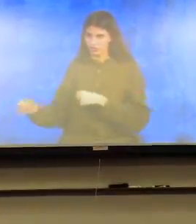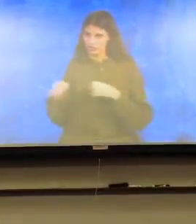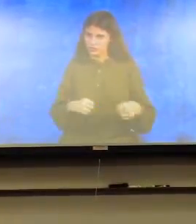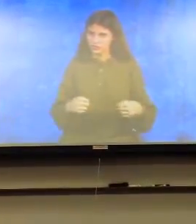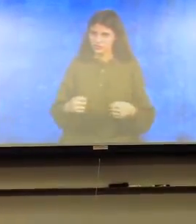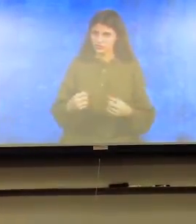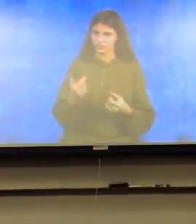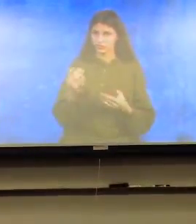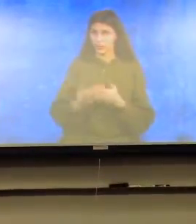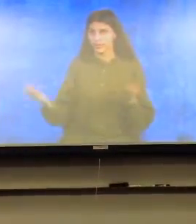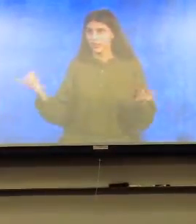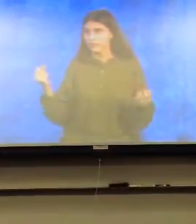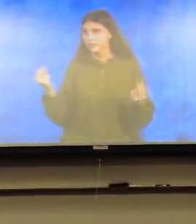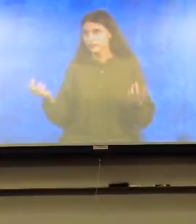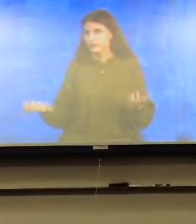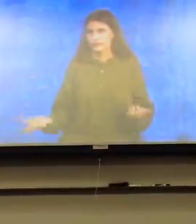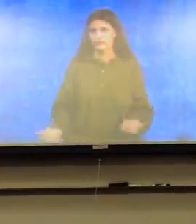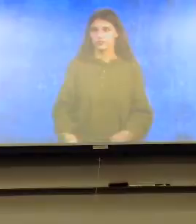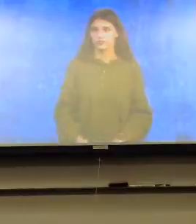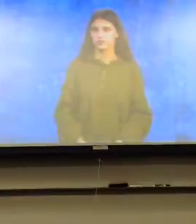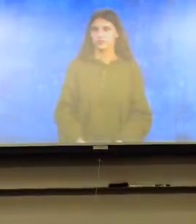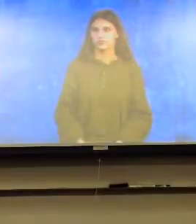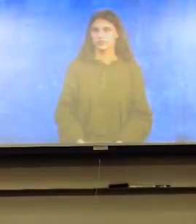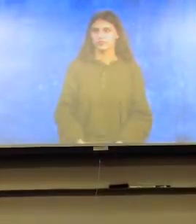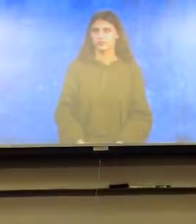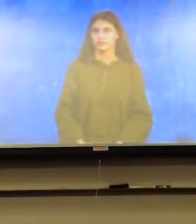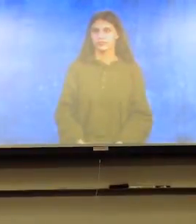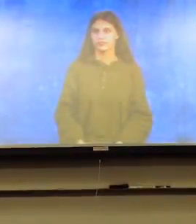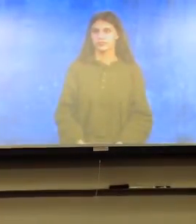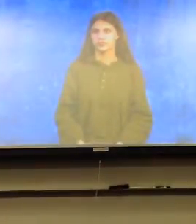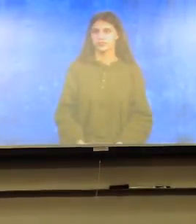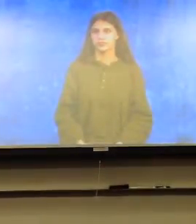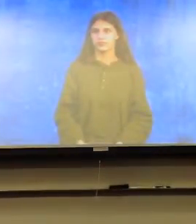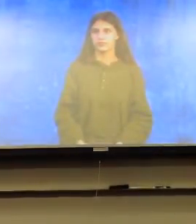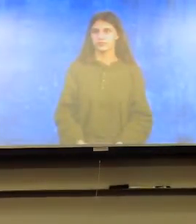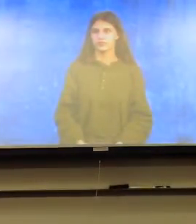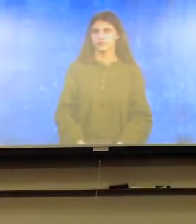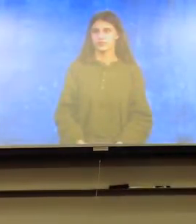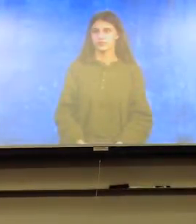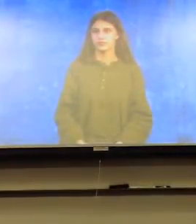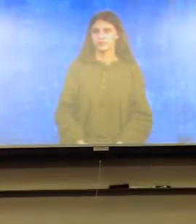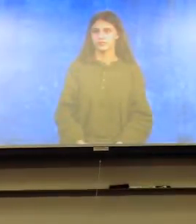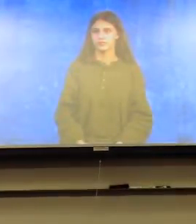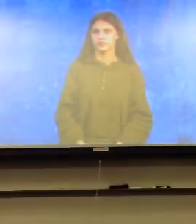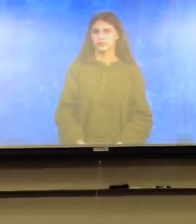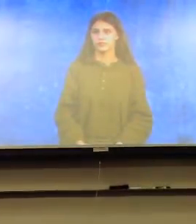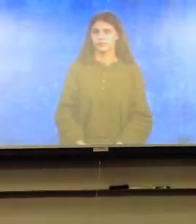And if I don't want to play basketball or some other sport, then I can cheerlead and support them.